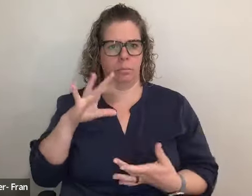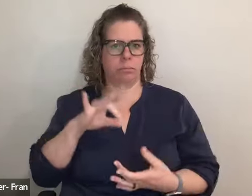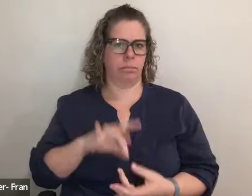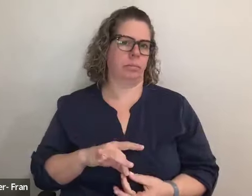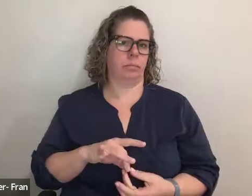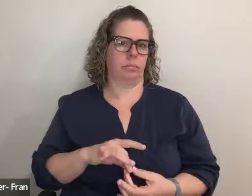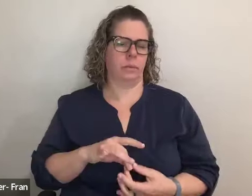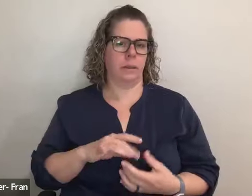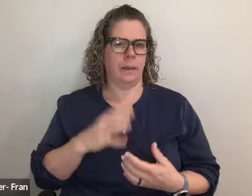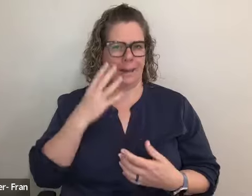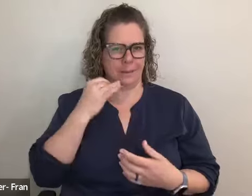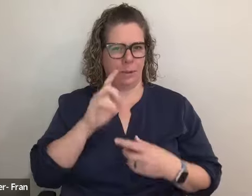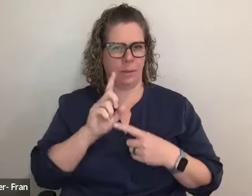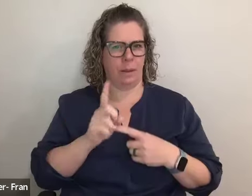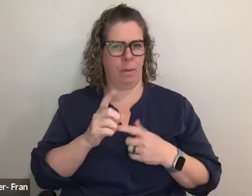moment.